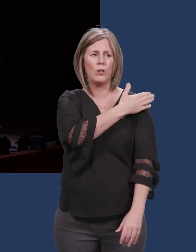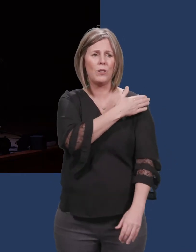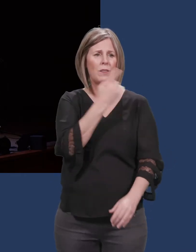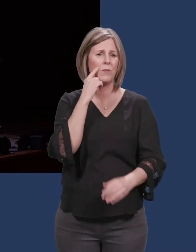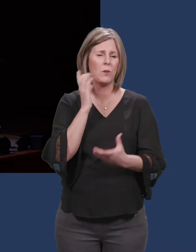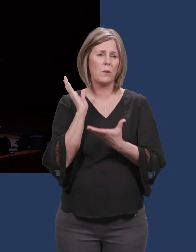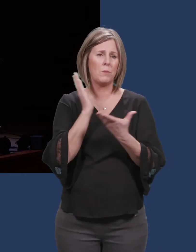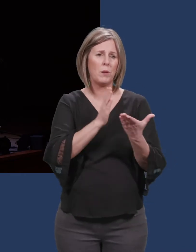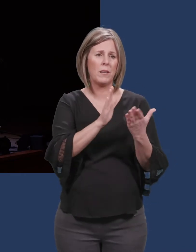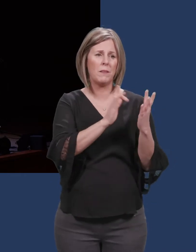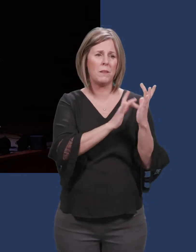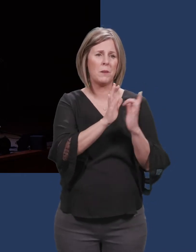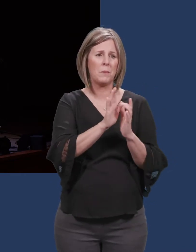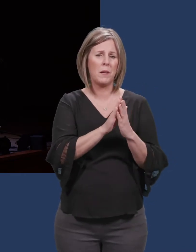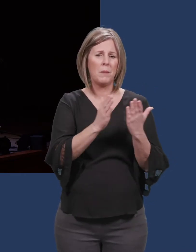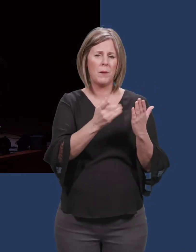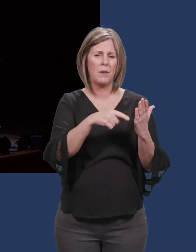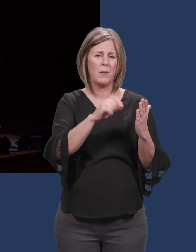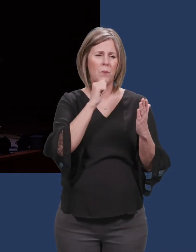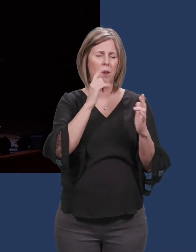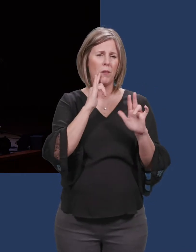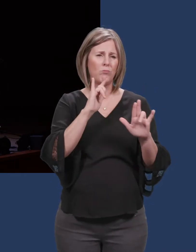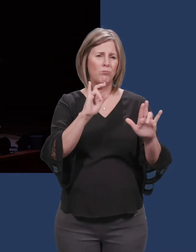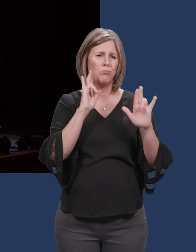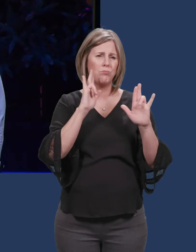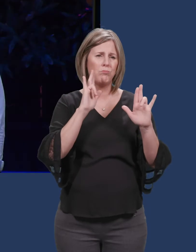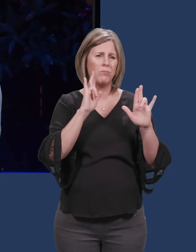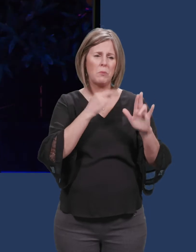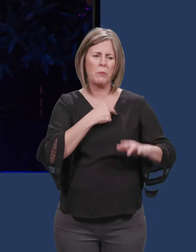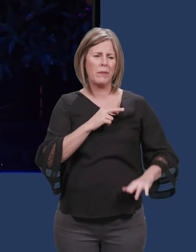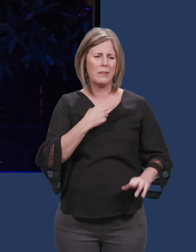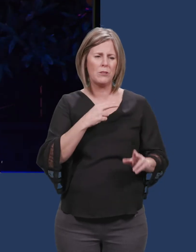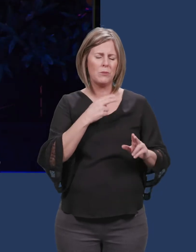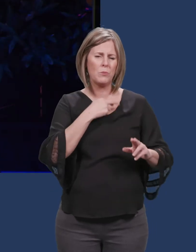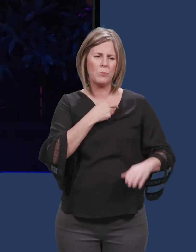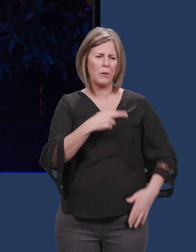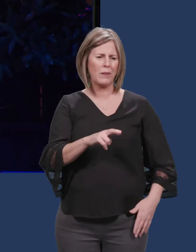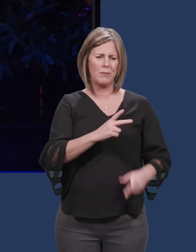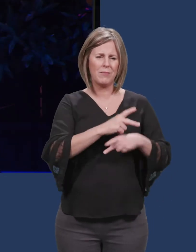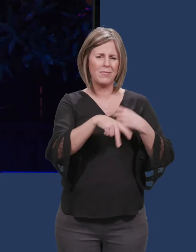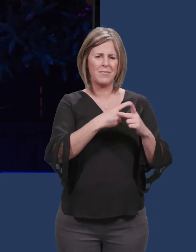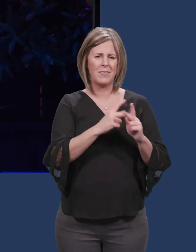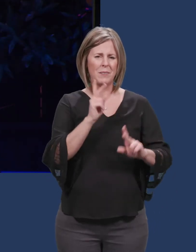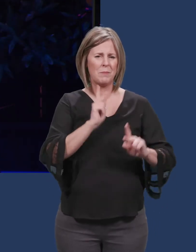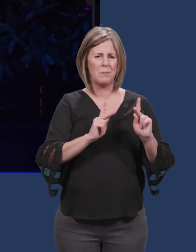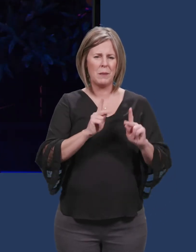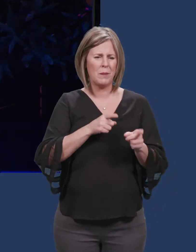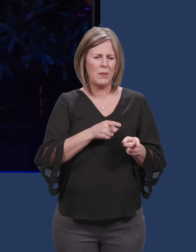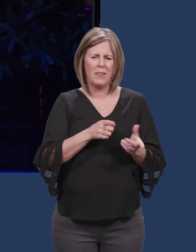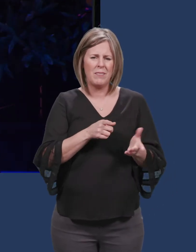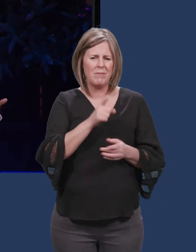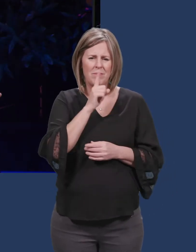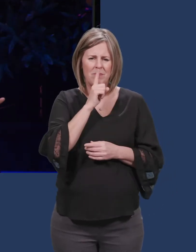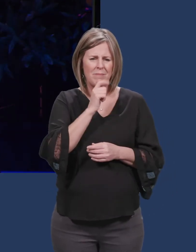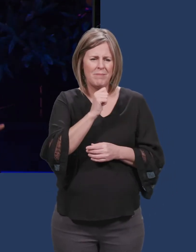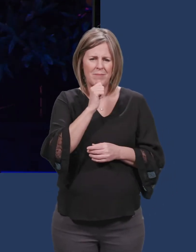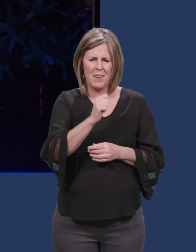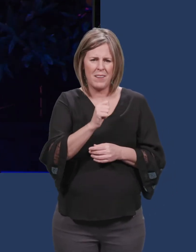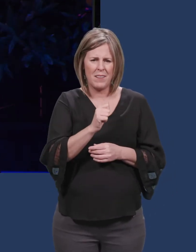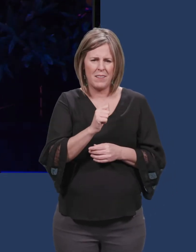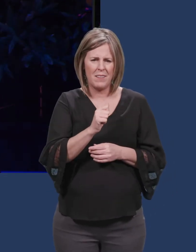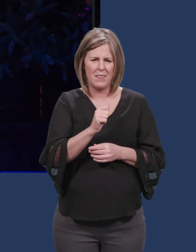straight-laced, goody-two-shoes, moral, religious types. It's not necessarily that anything's wrong with that kind of person. It's just not who lived